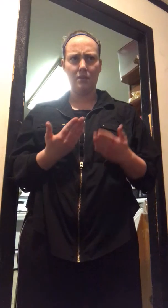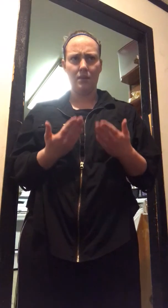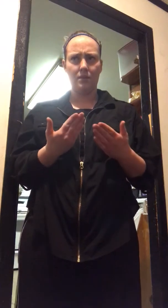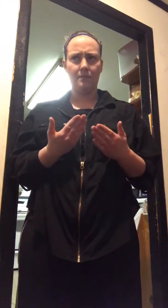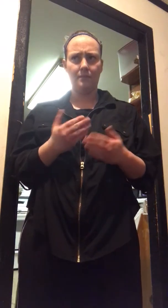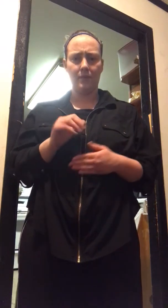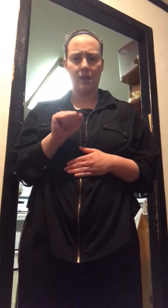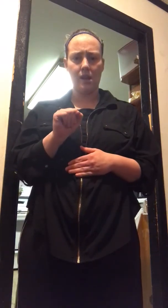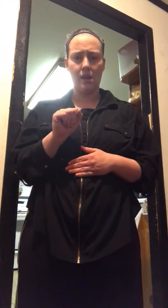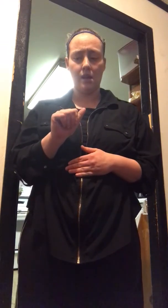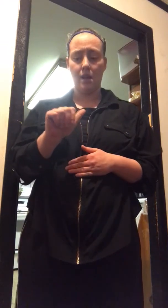absorption? Yes.